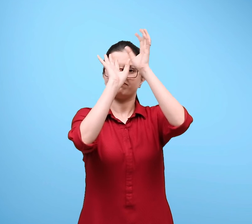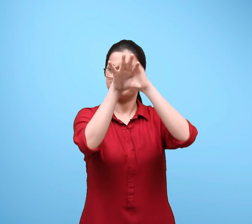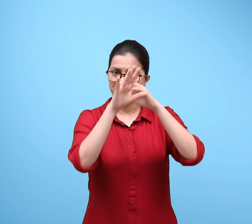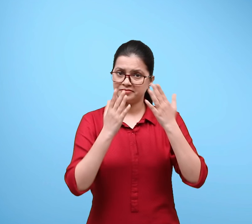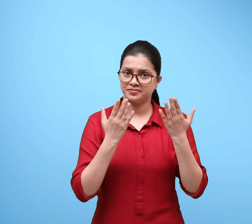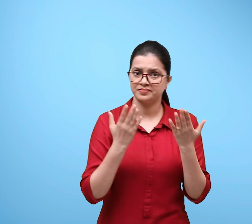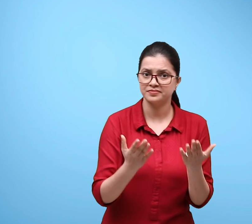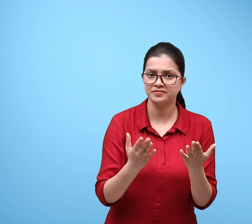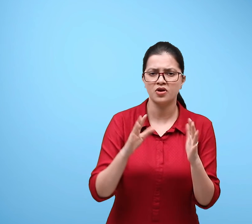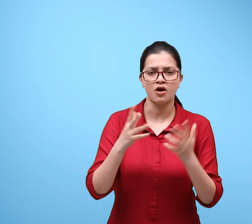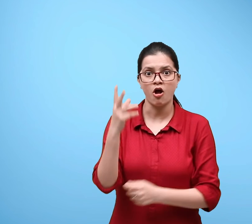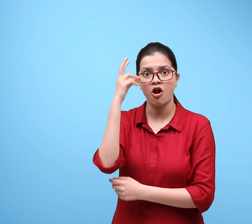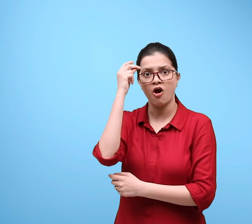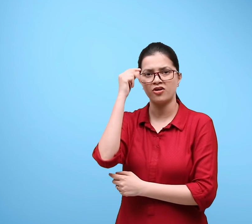basketball, orange,